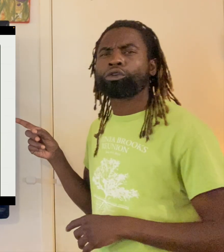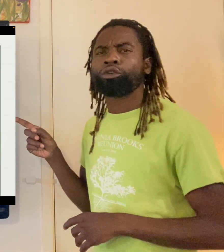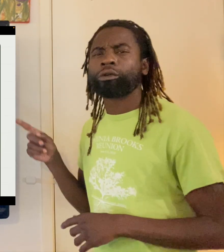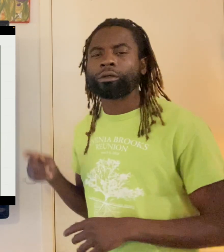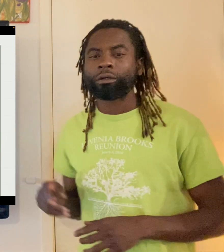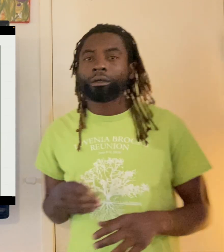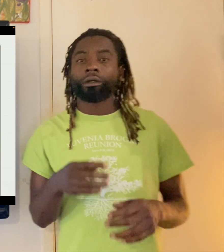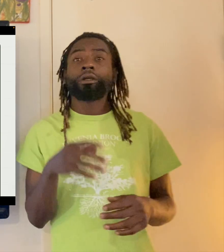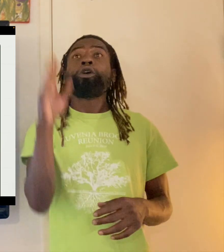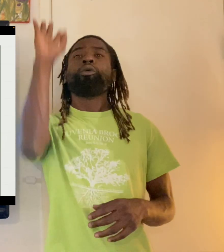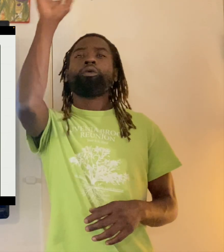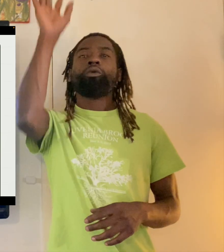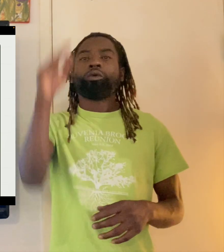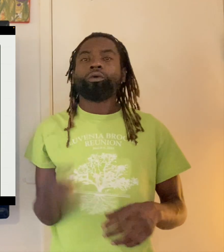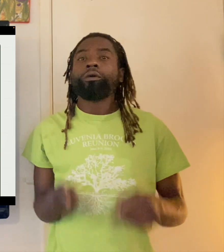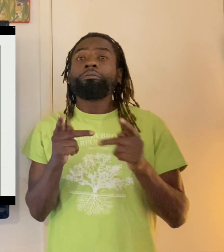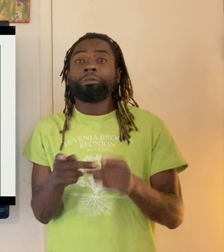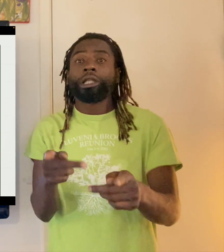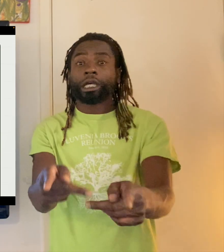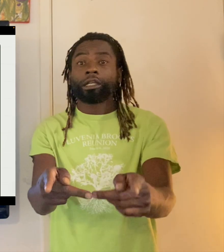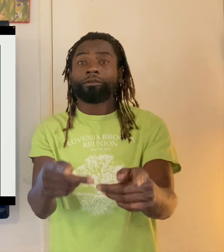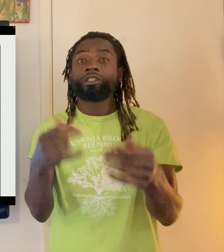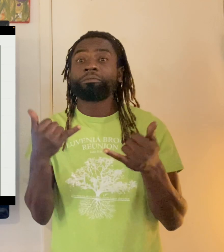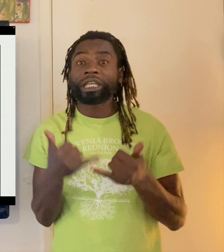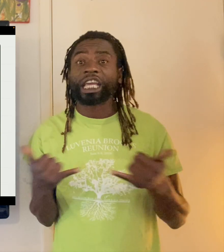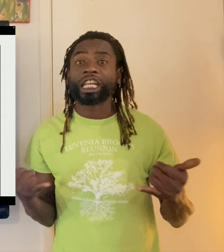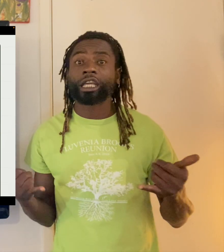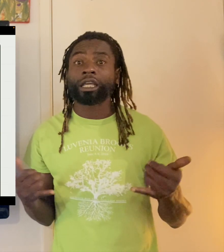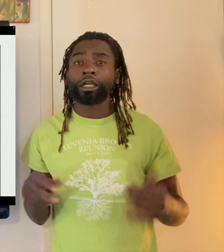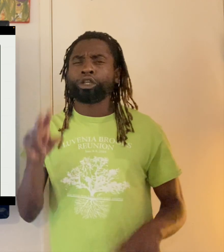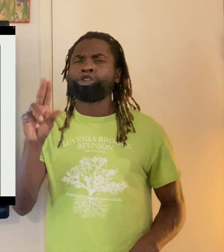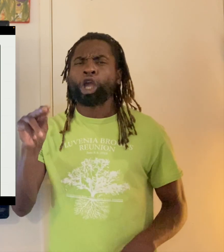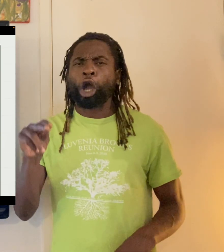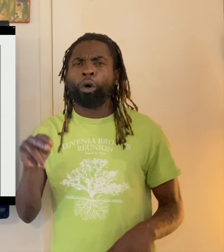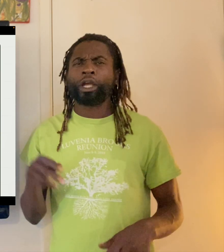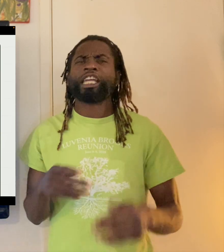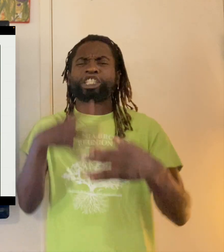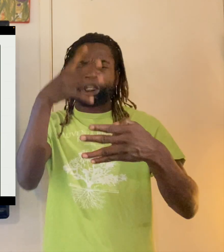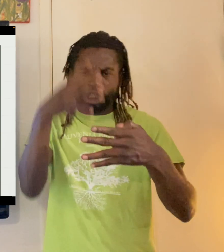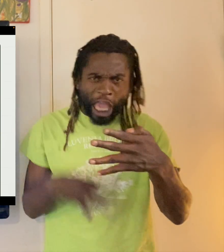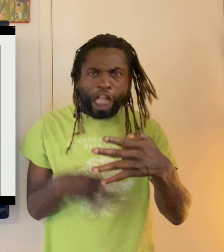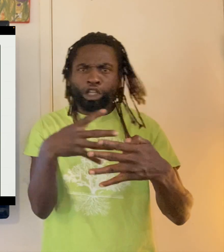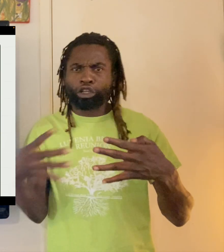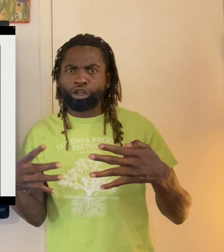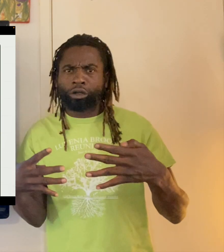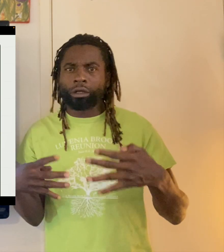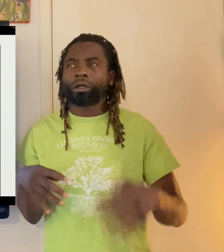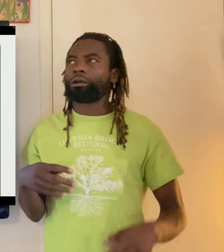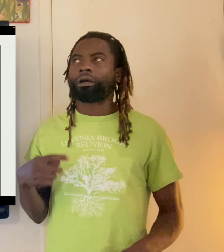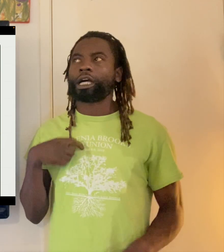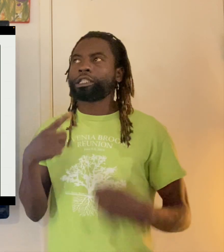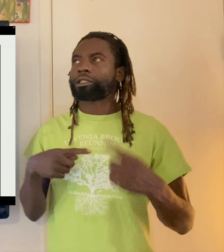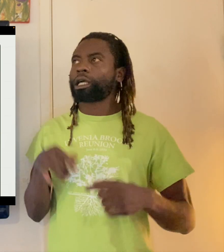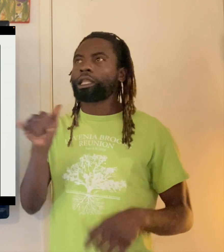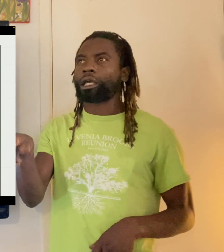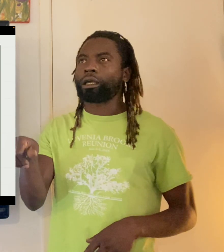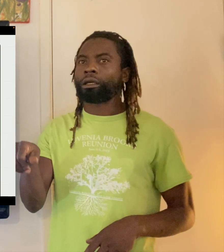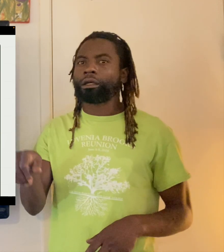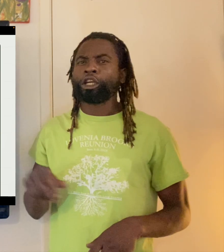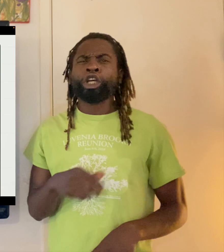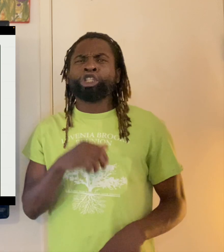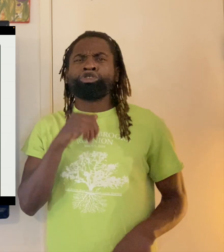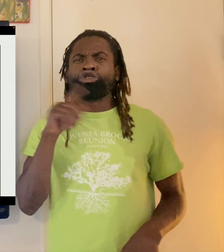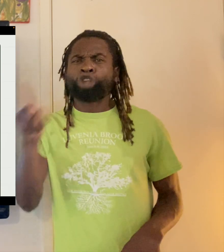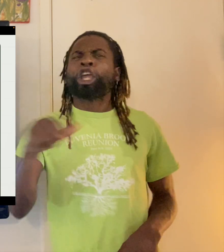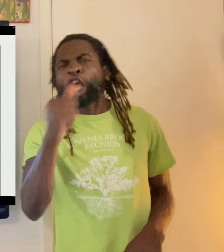is? Is it a plate of spaghetti? No, it is a calendar. That's what I said, a calendar. No, you did not.